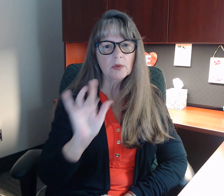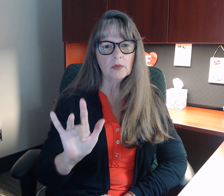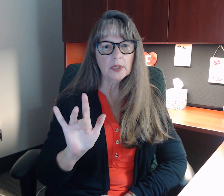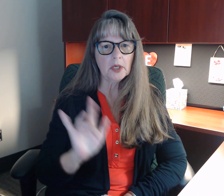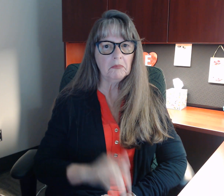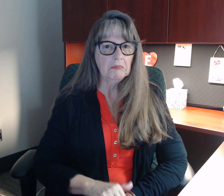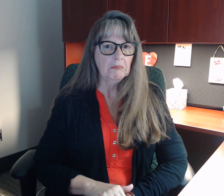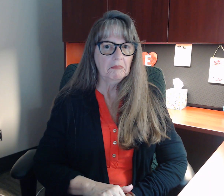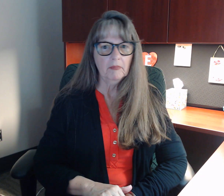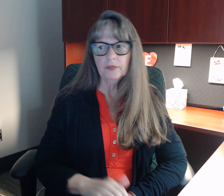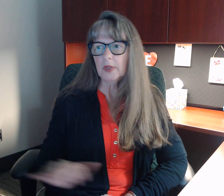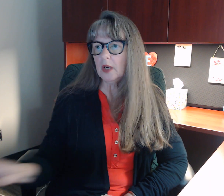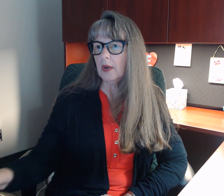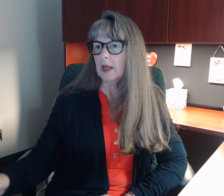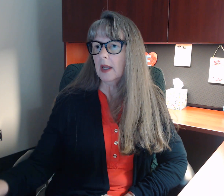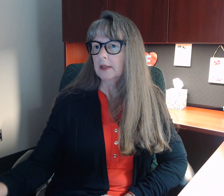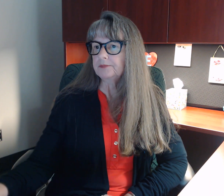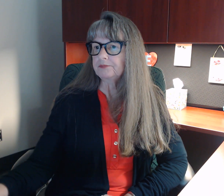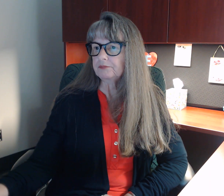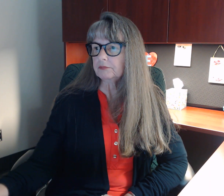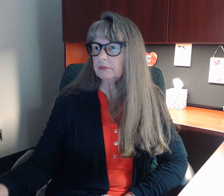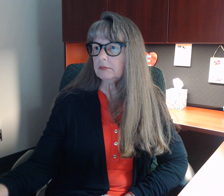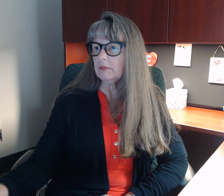click. Anyway,